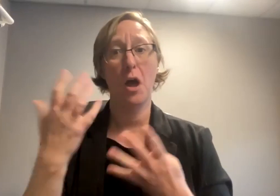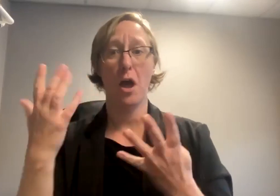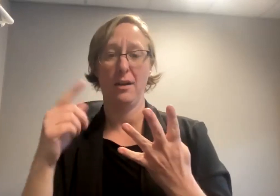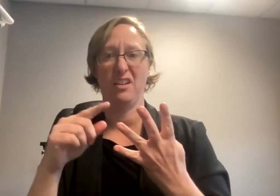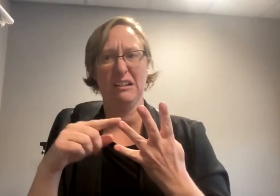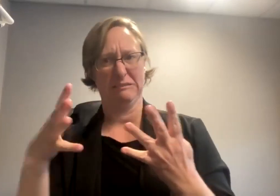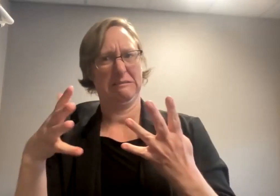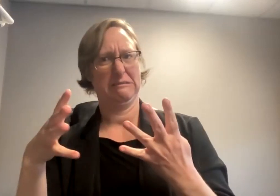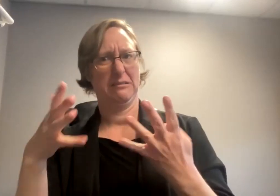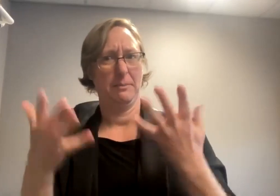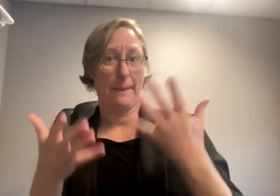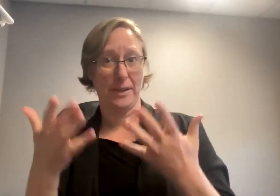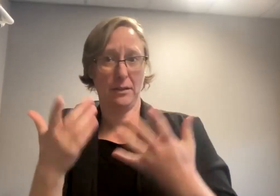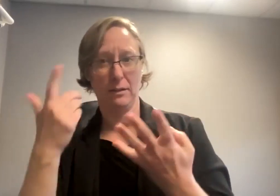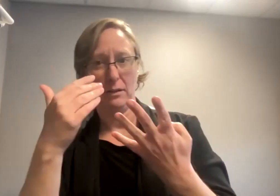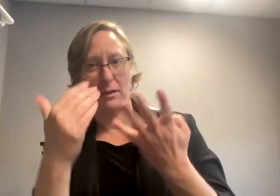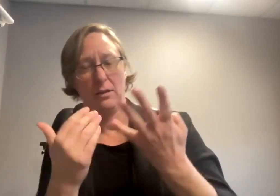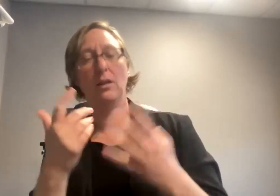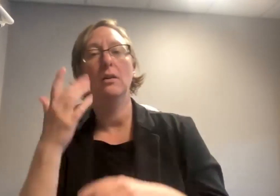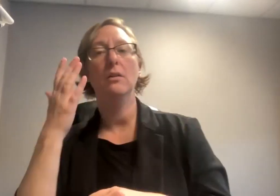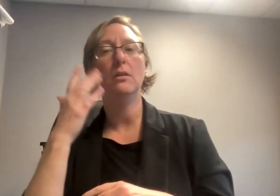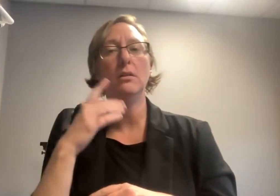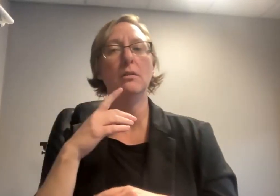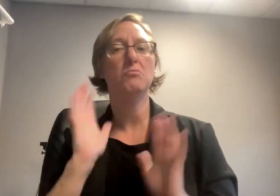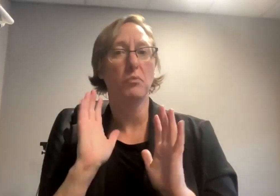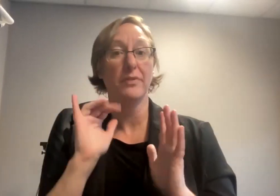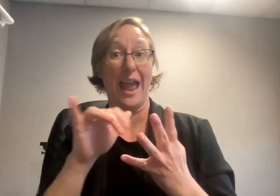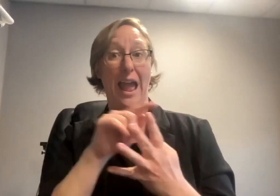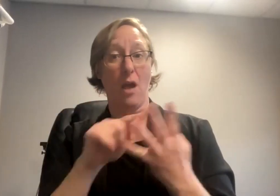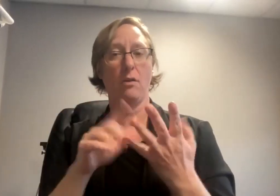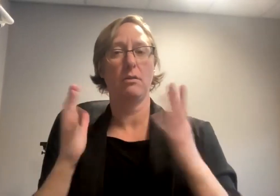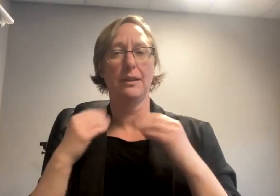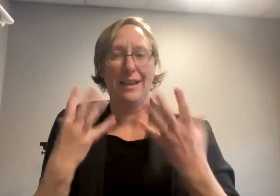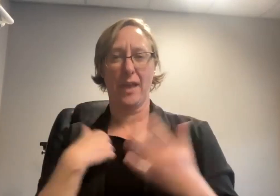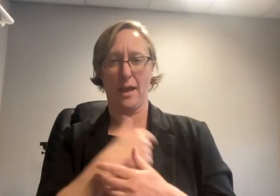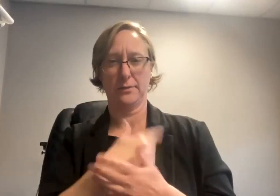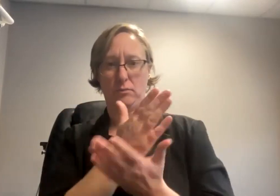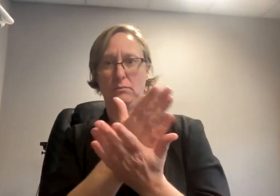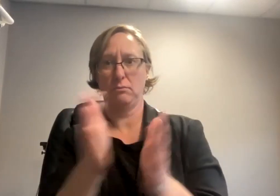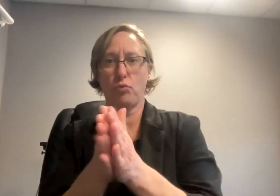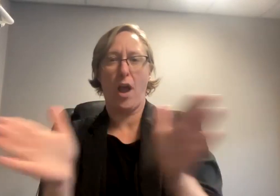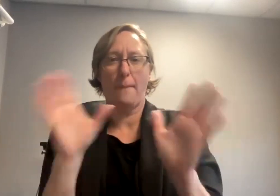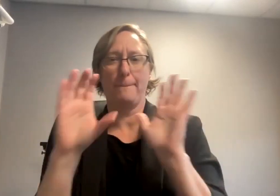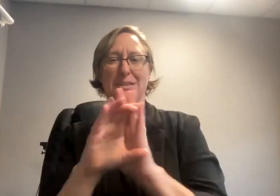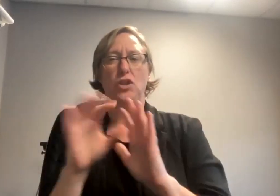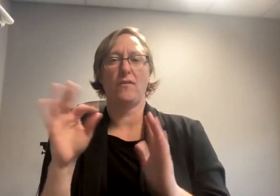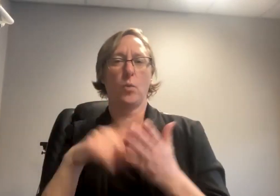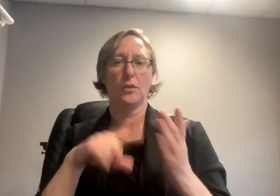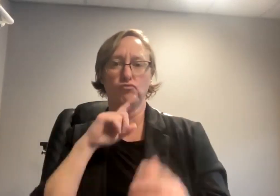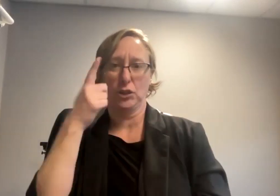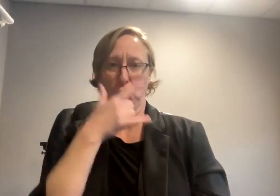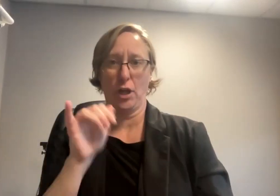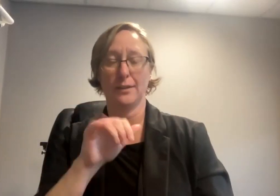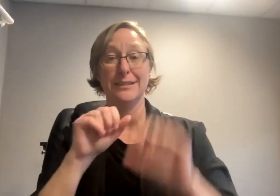it a strong reaction? Is it, moderate, somewhat? What type of response do they have to those